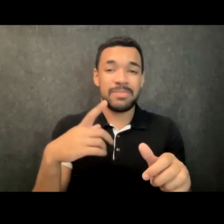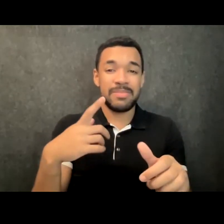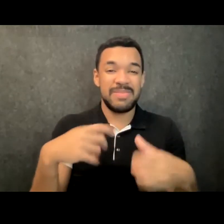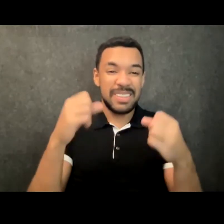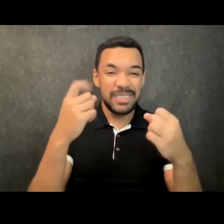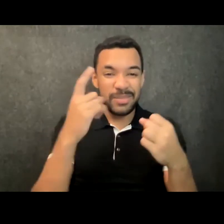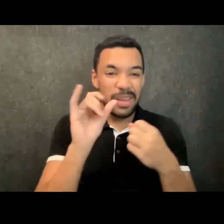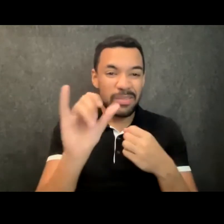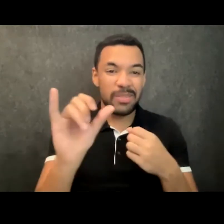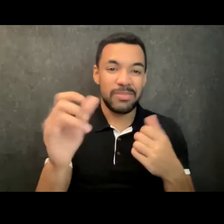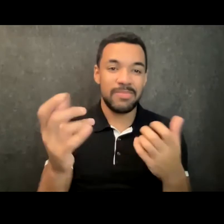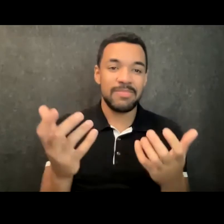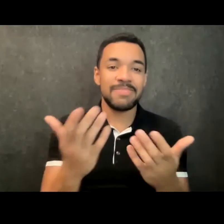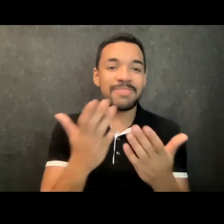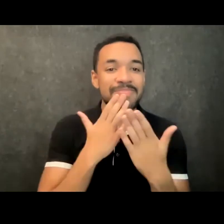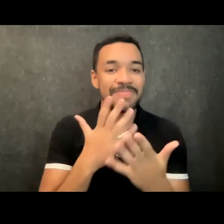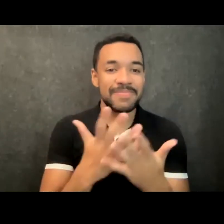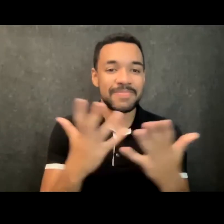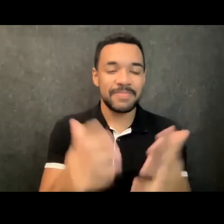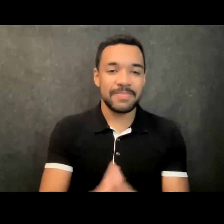Thanks, you guys.